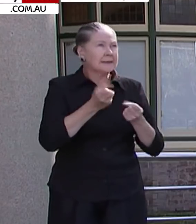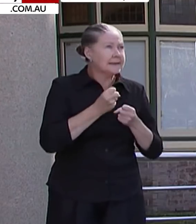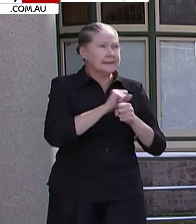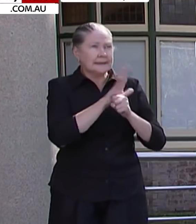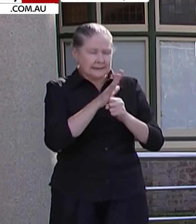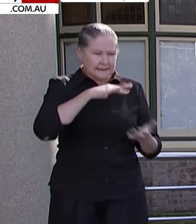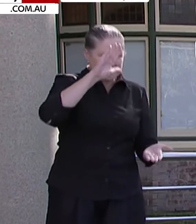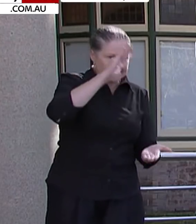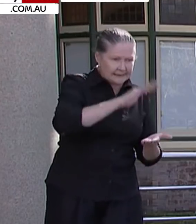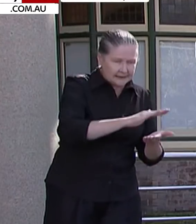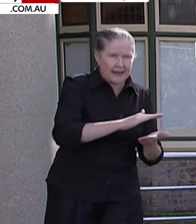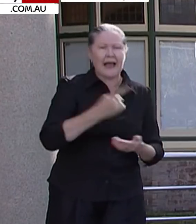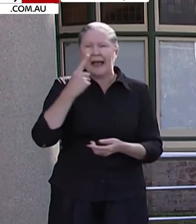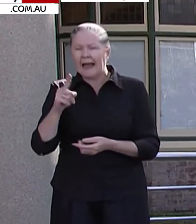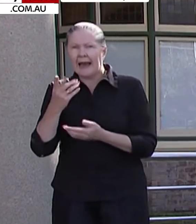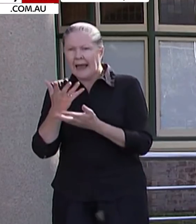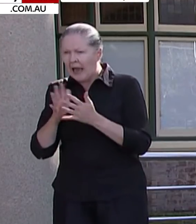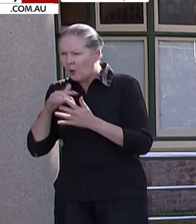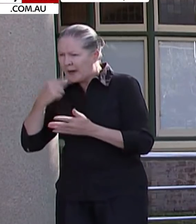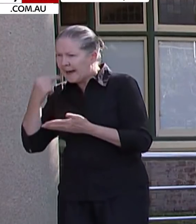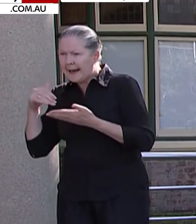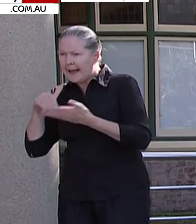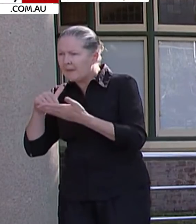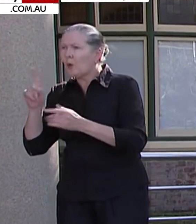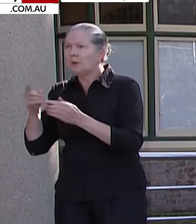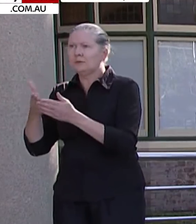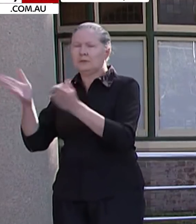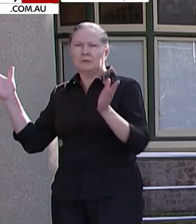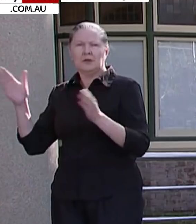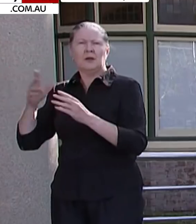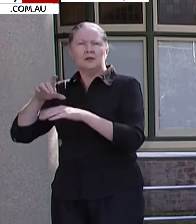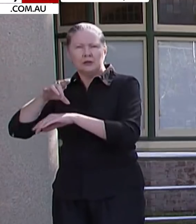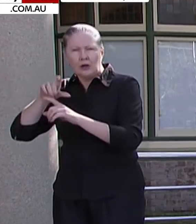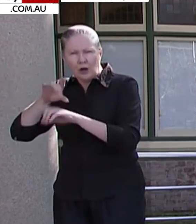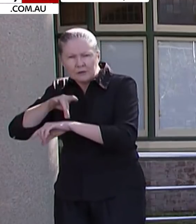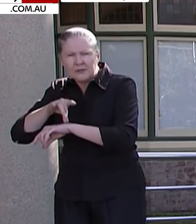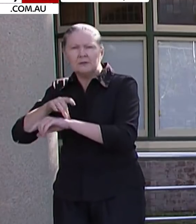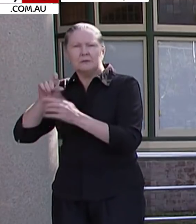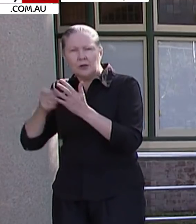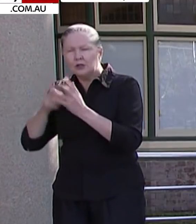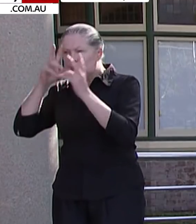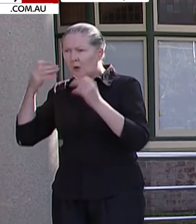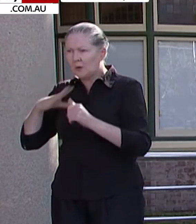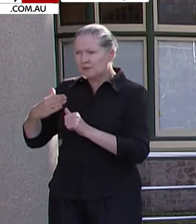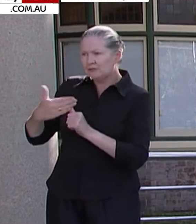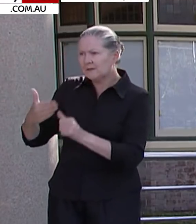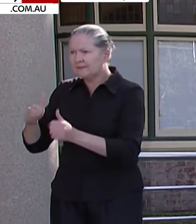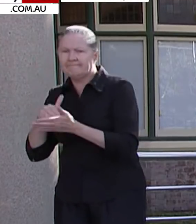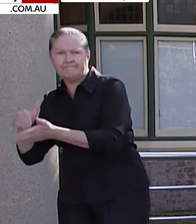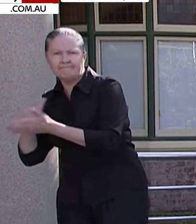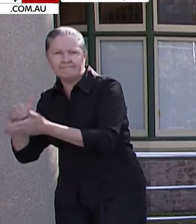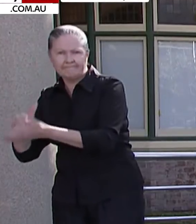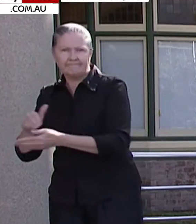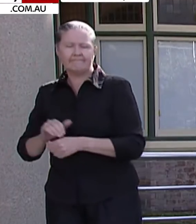capacity, to increase the ability of our health network to respond to coronavirus. On containment,